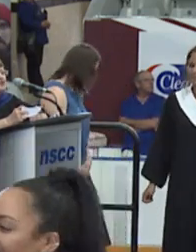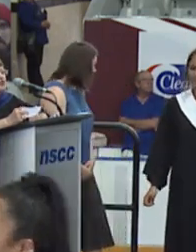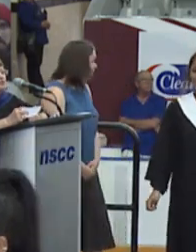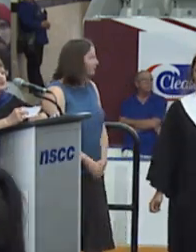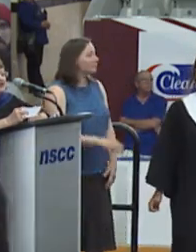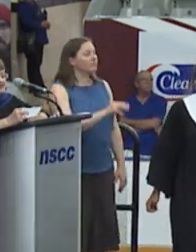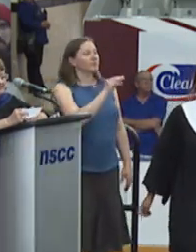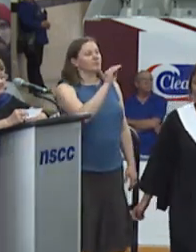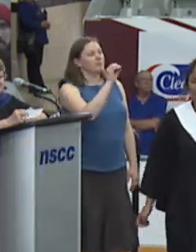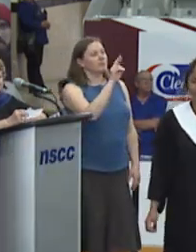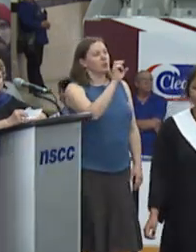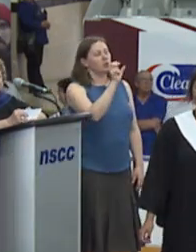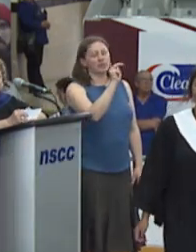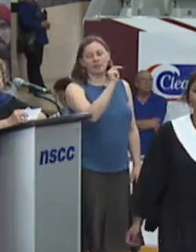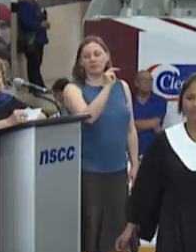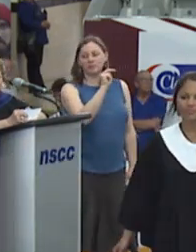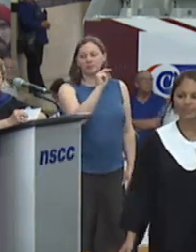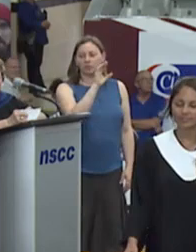Morgan Cooper.